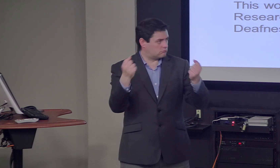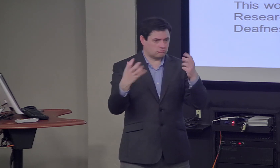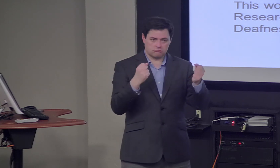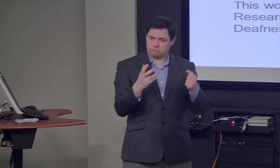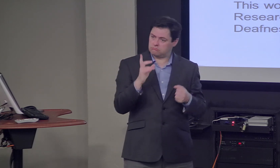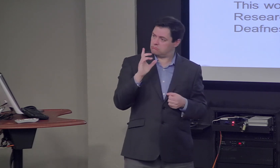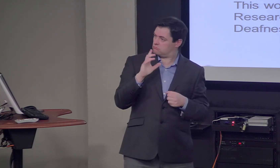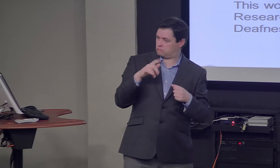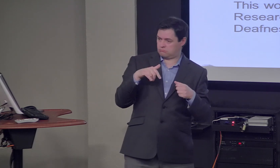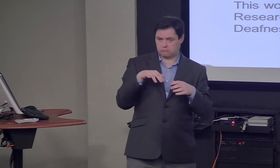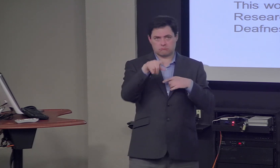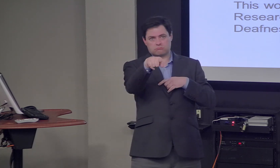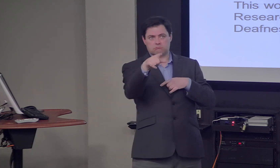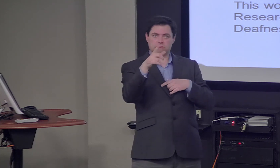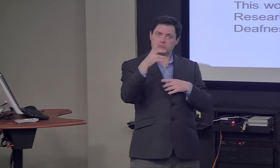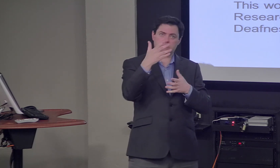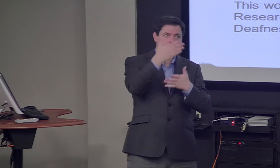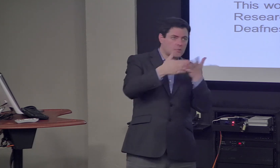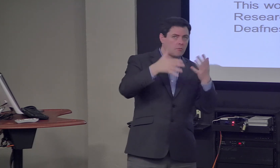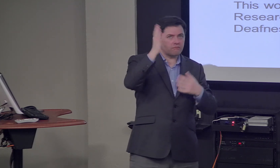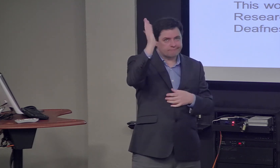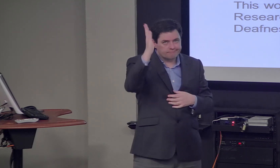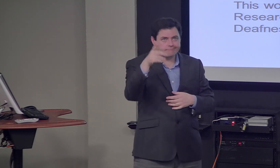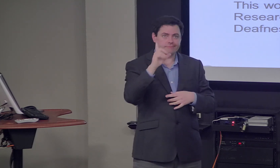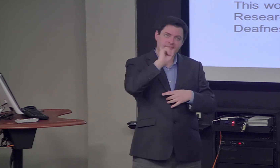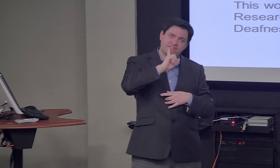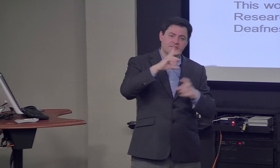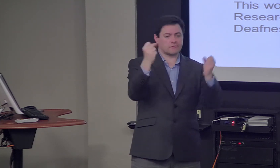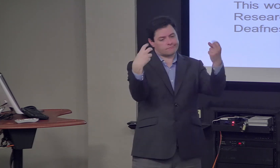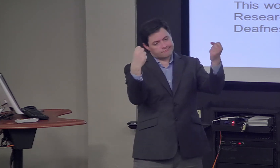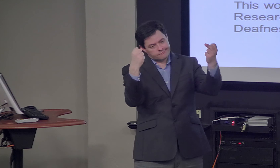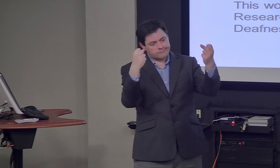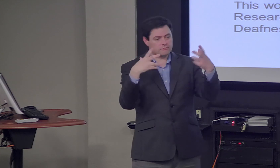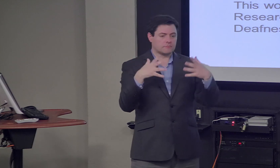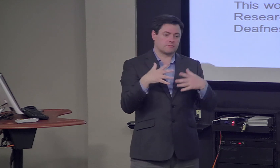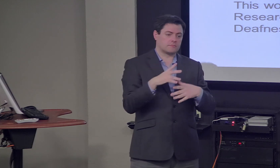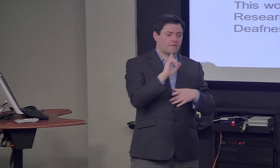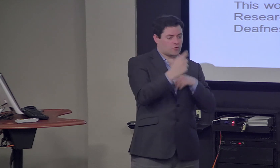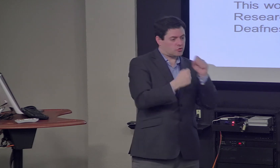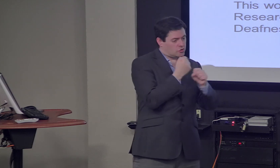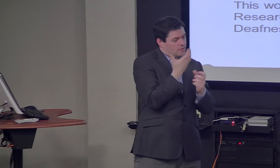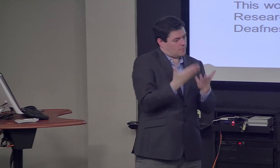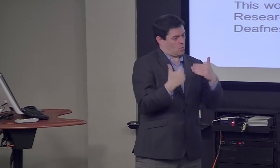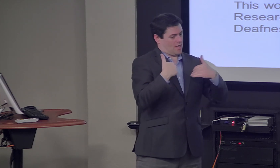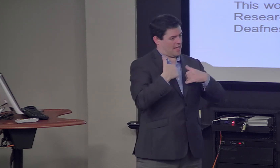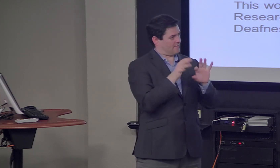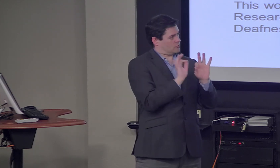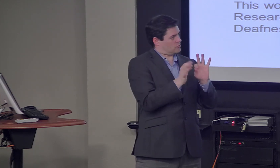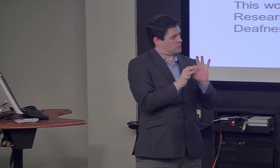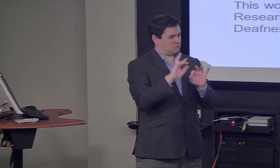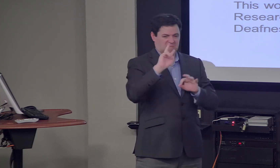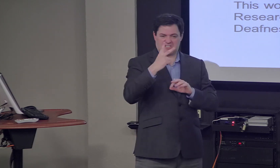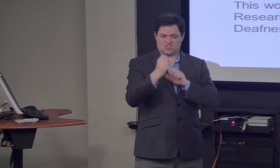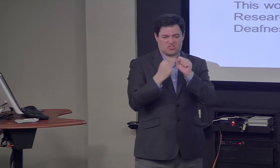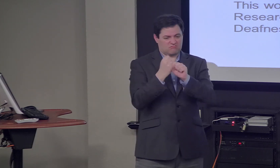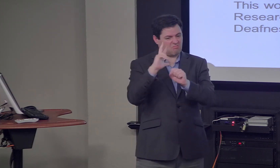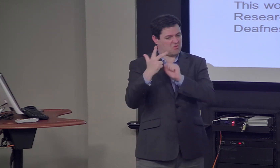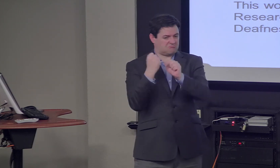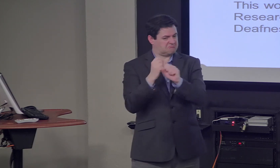on a daily basis, fully immersed in the language. They would attend lectures where the professors were using the sign language. First year they